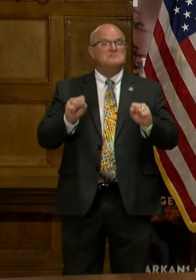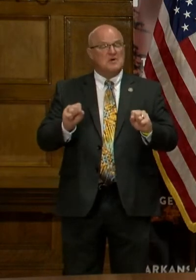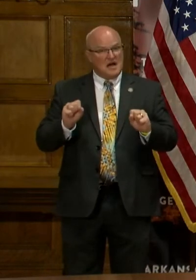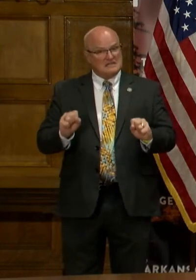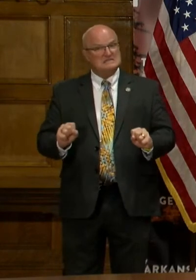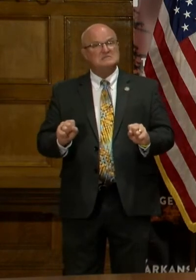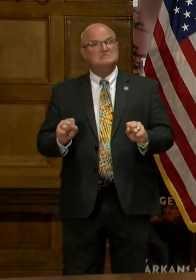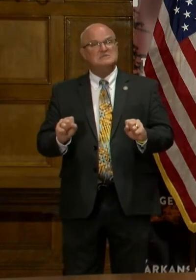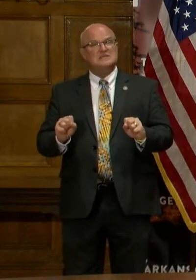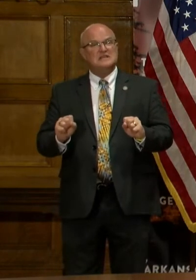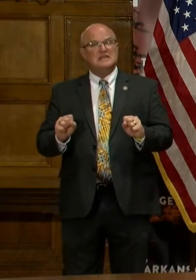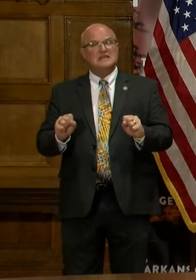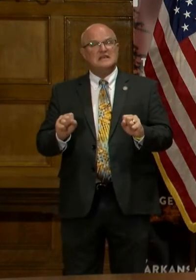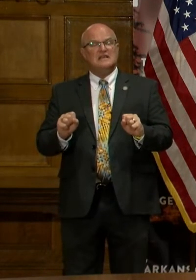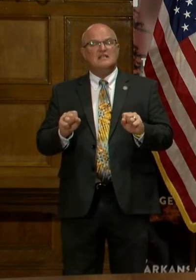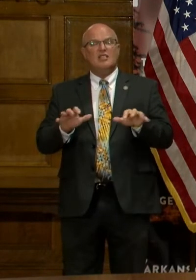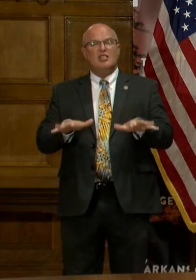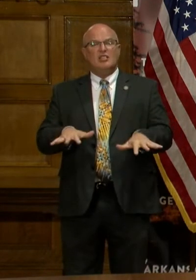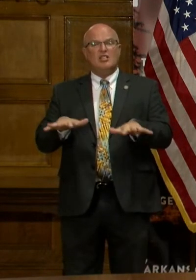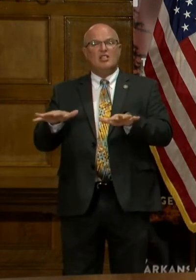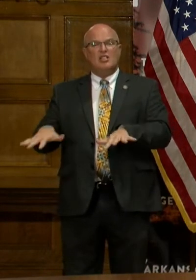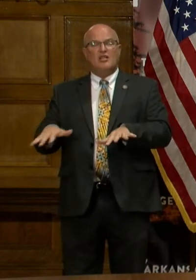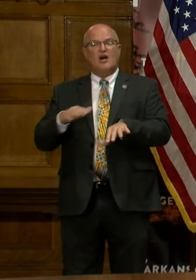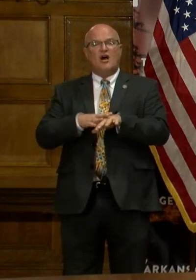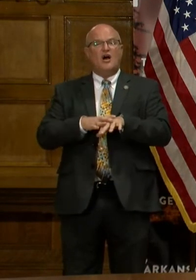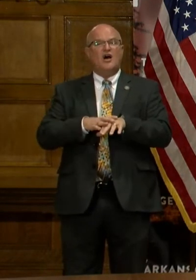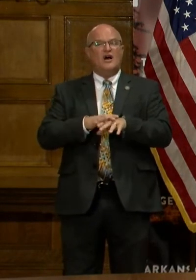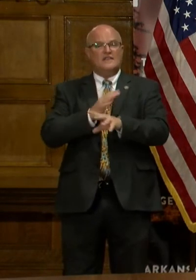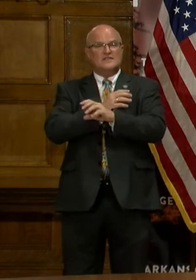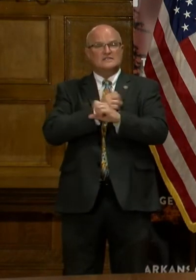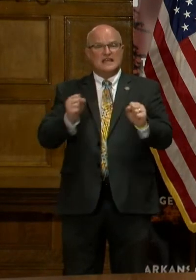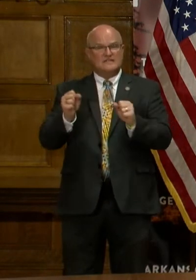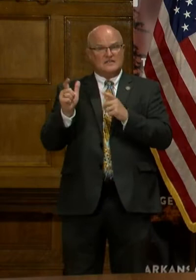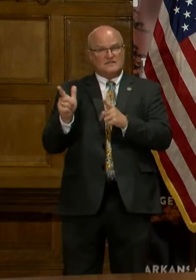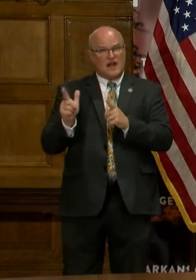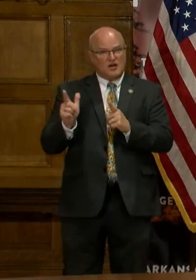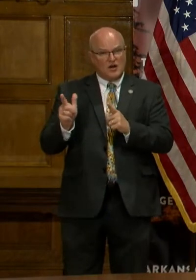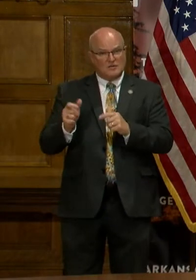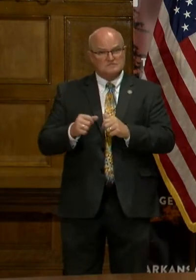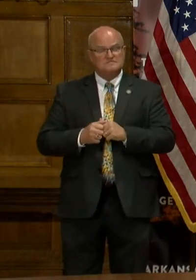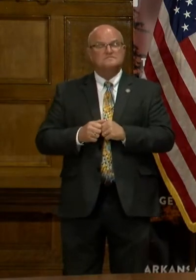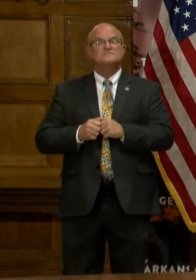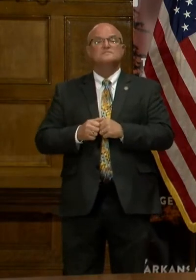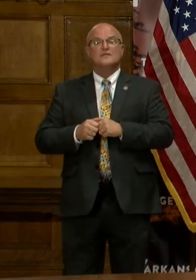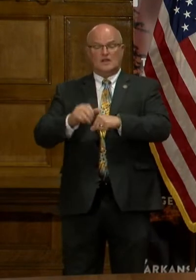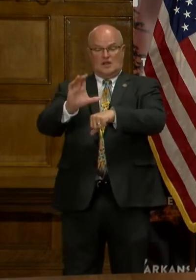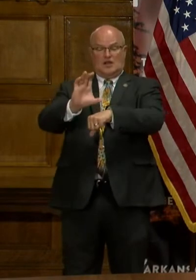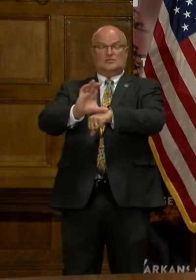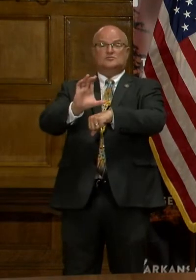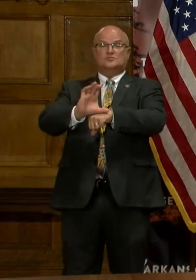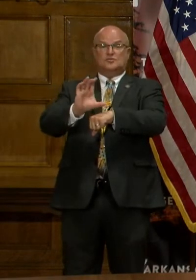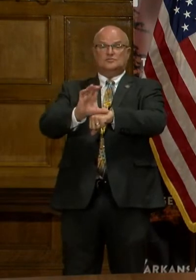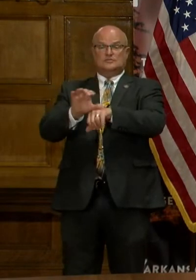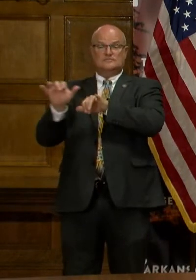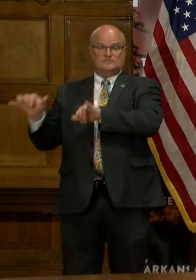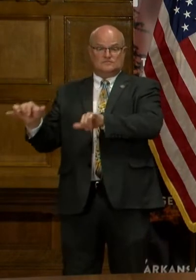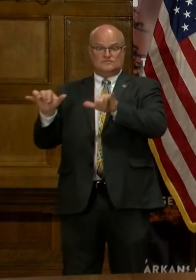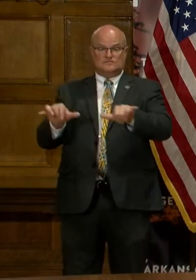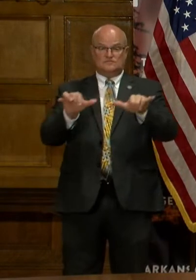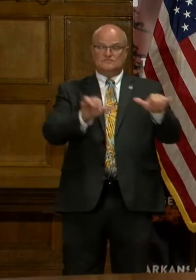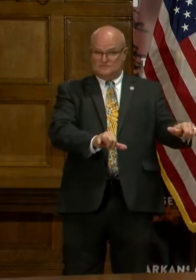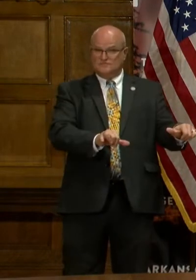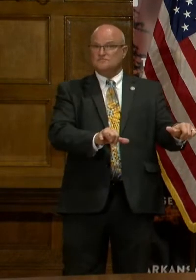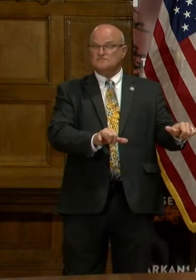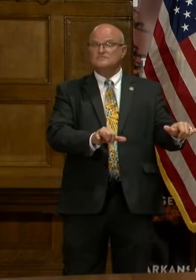to go lax on their firearm safety precaution. Our churches and faith organizations, like